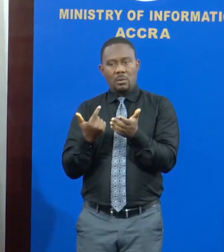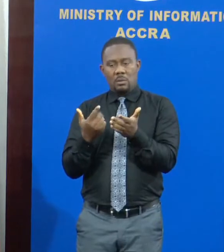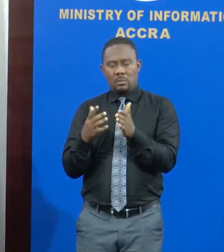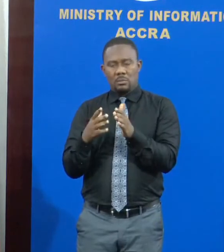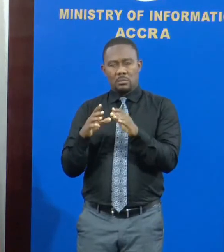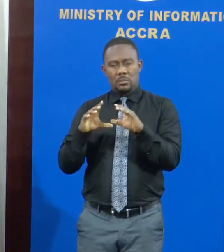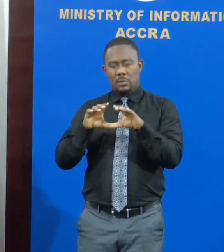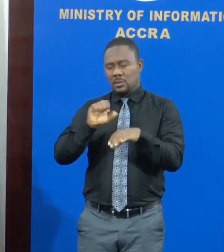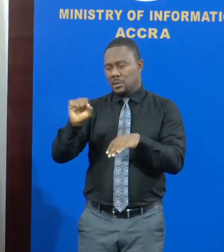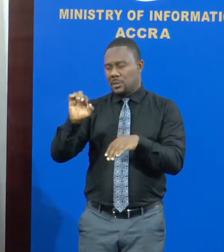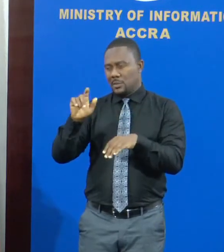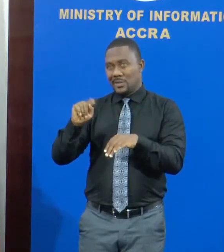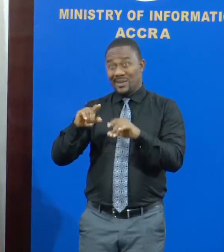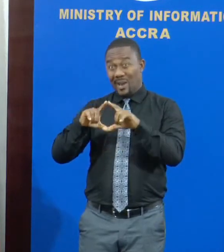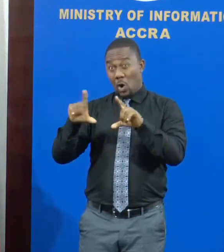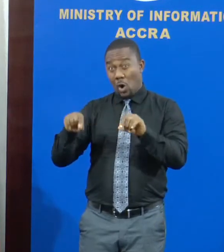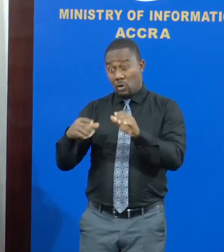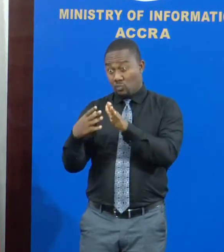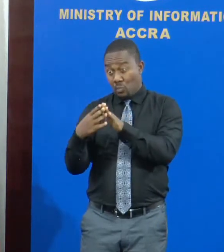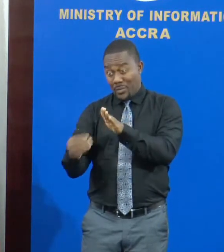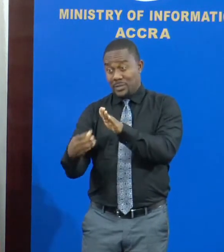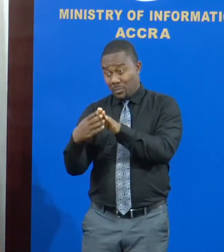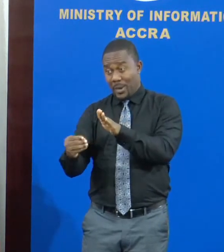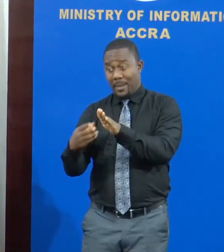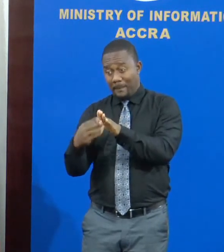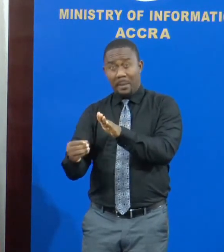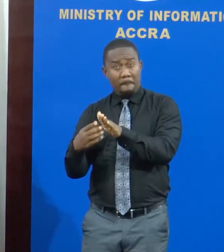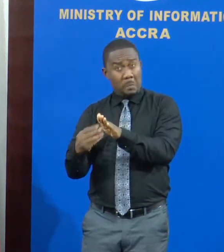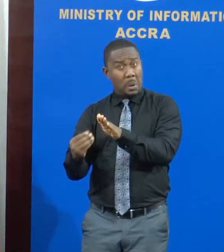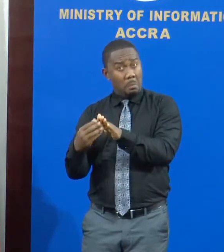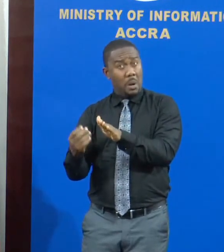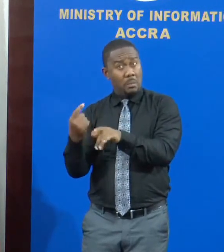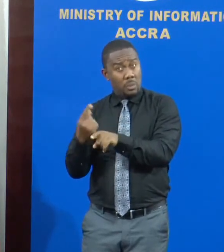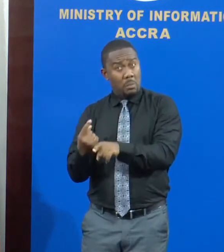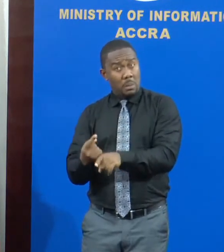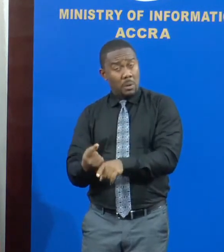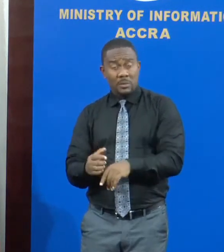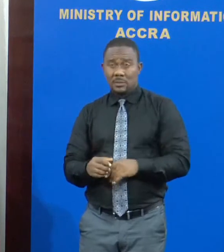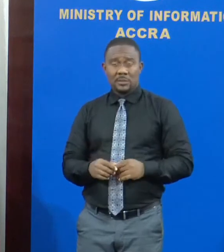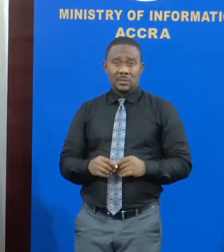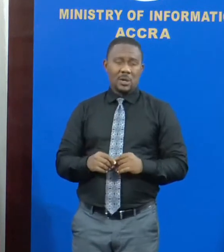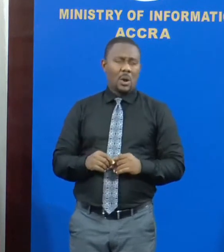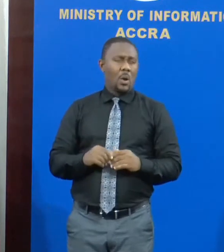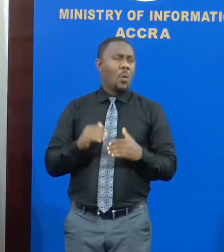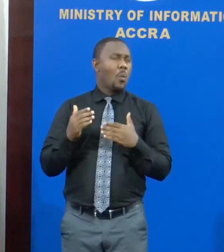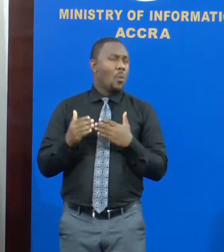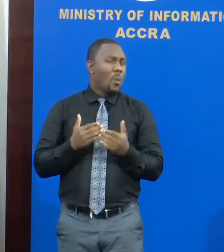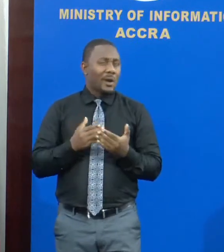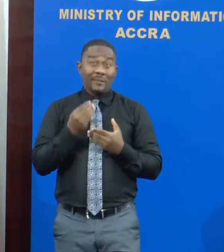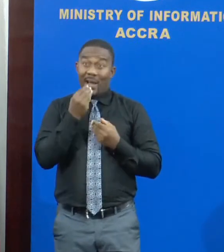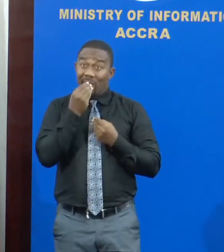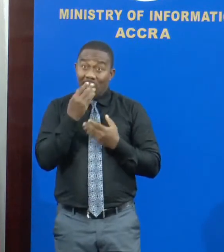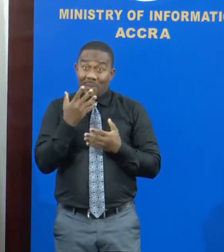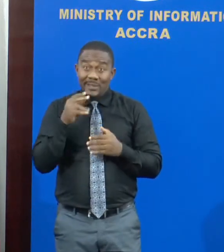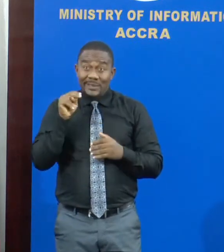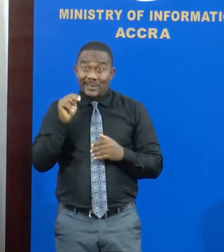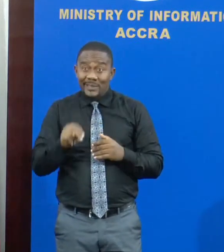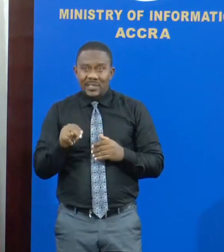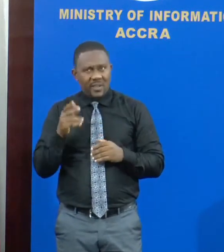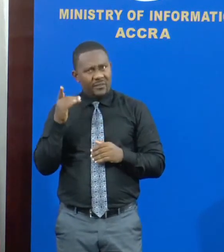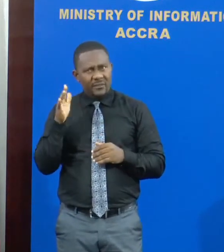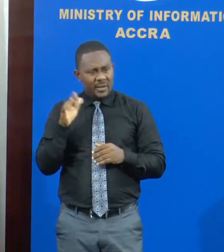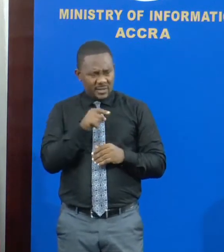we used to do. And all the biometric information that we used to